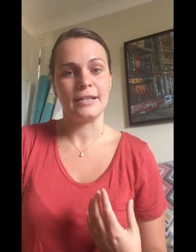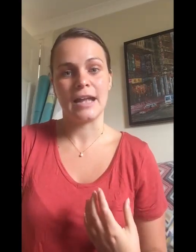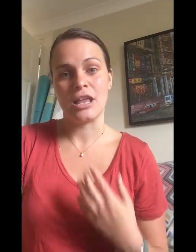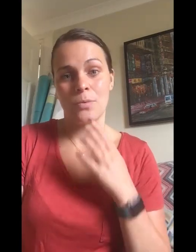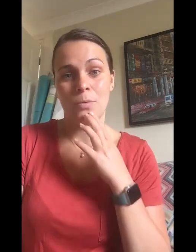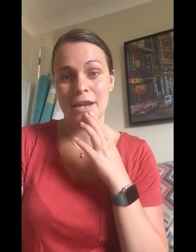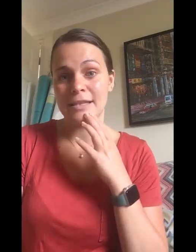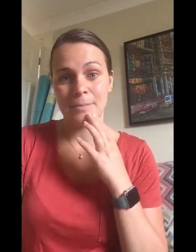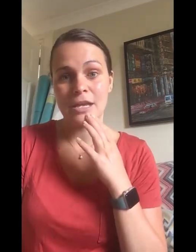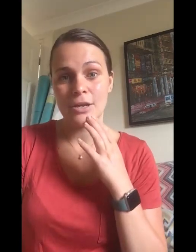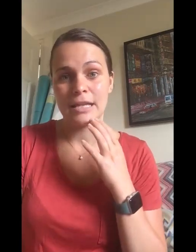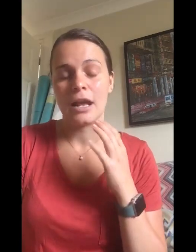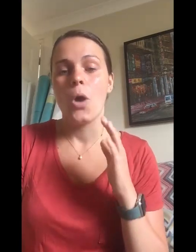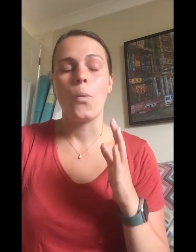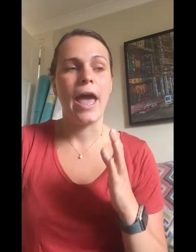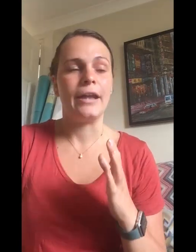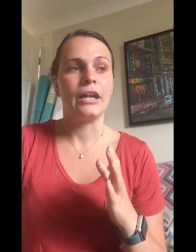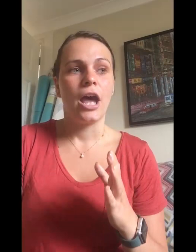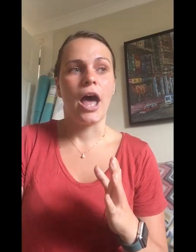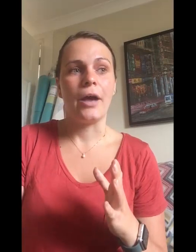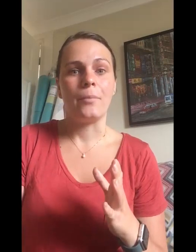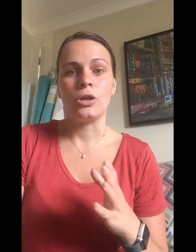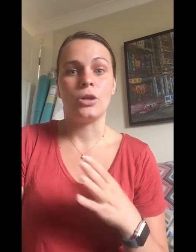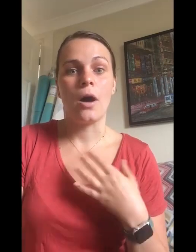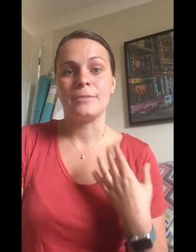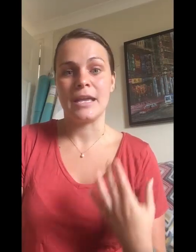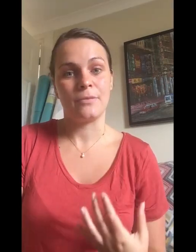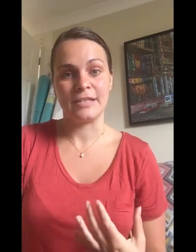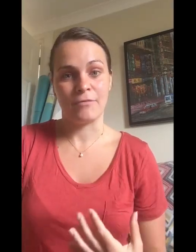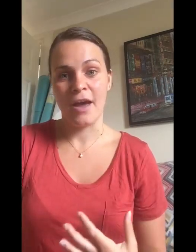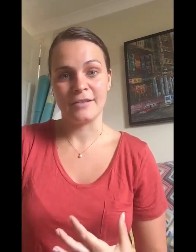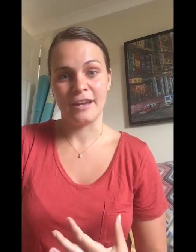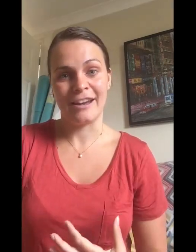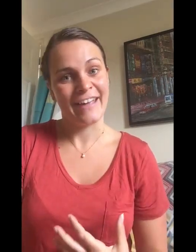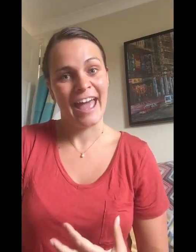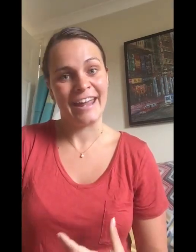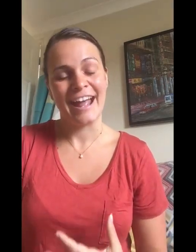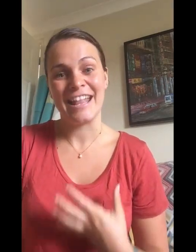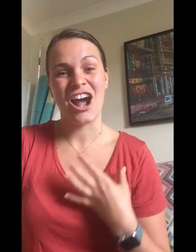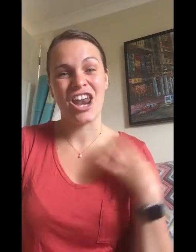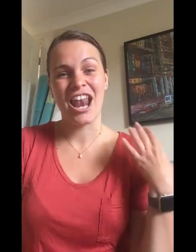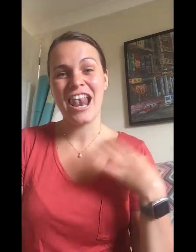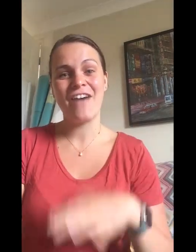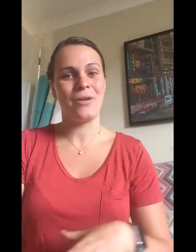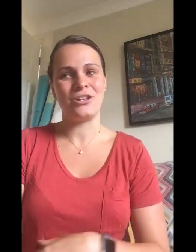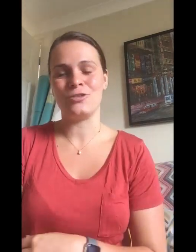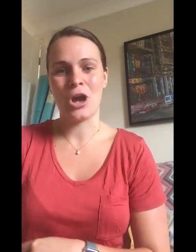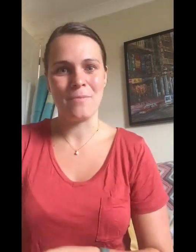that you will need to be using when you are speaking with a deaf person, okay? And they are going to love it when you show them this